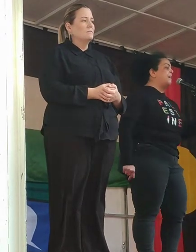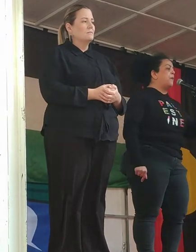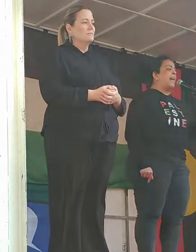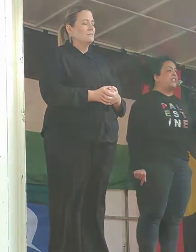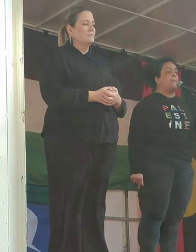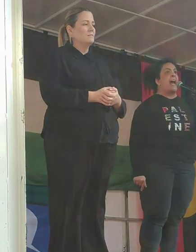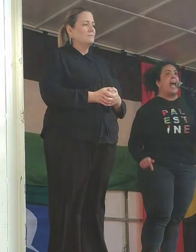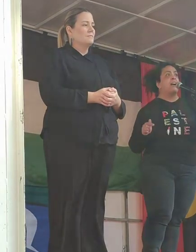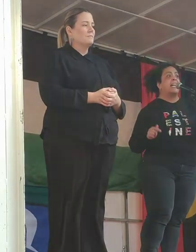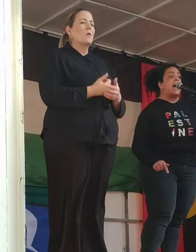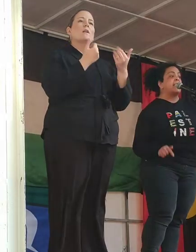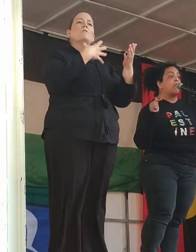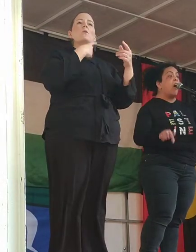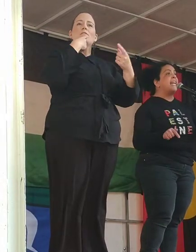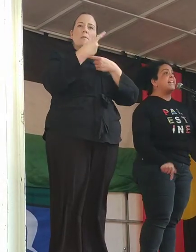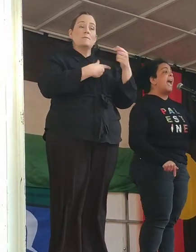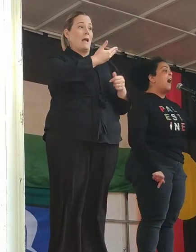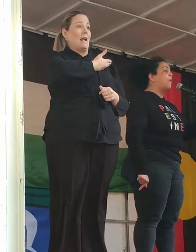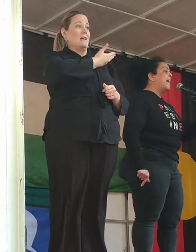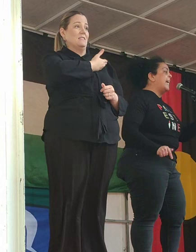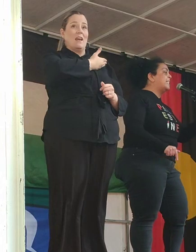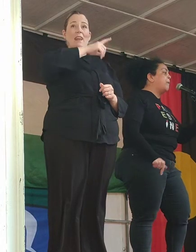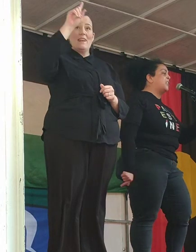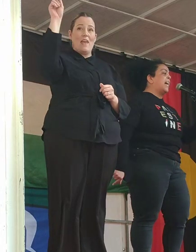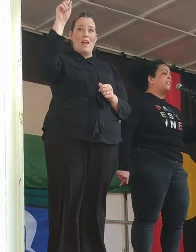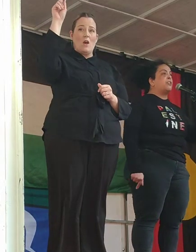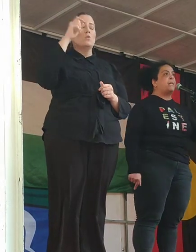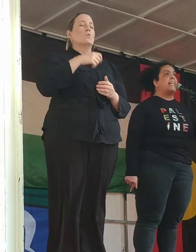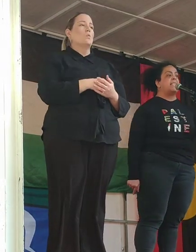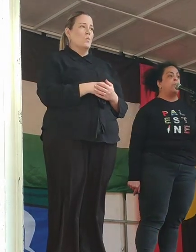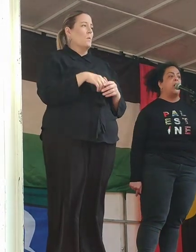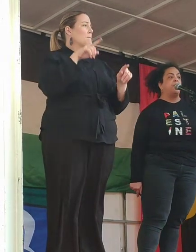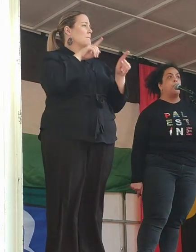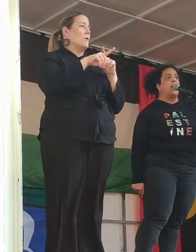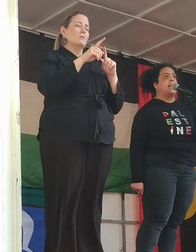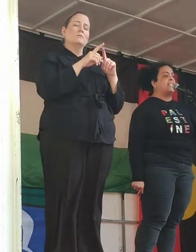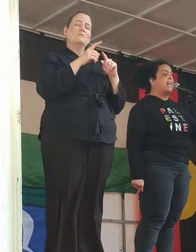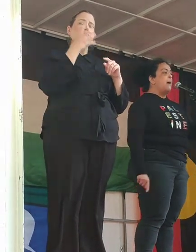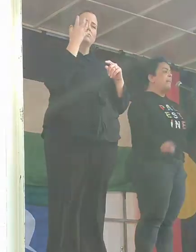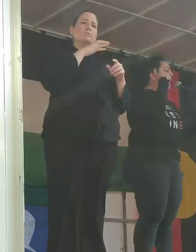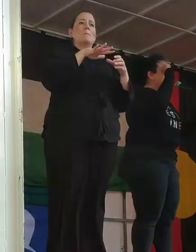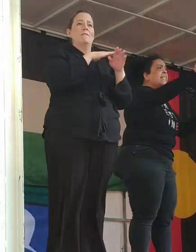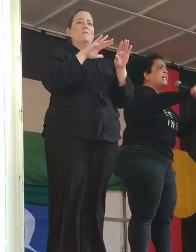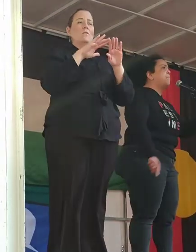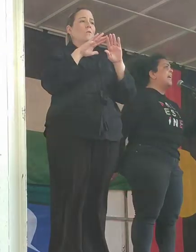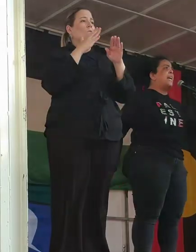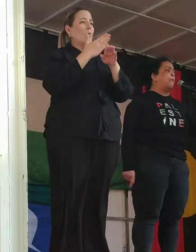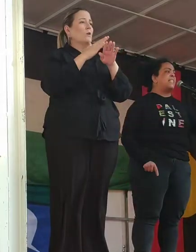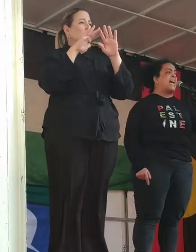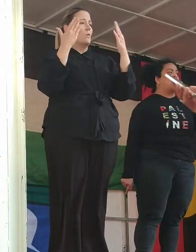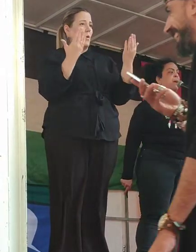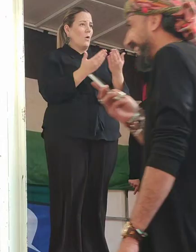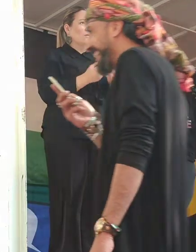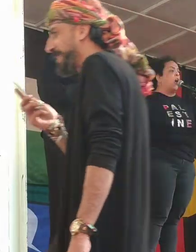I gave you some information about how Gaza right now is the most dangerous place in the world for workers. But that